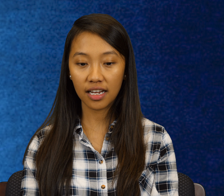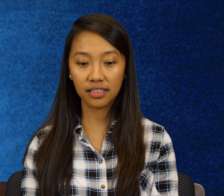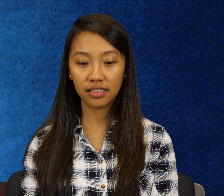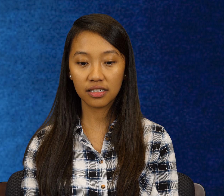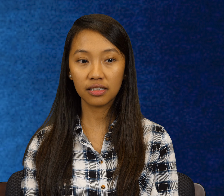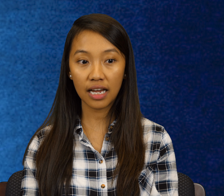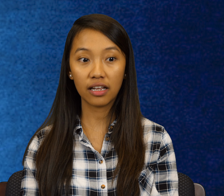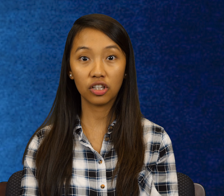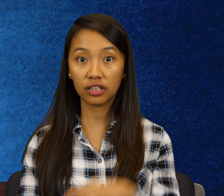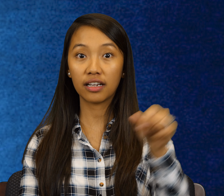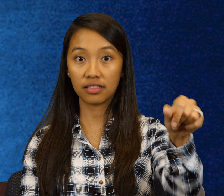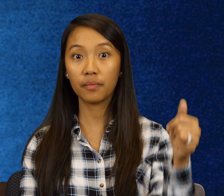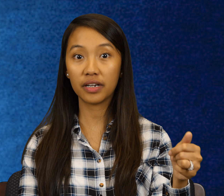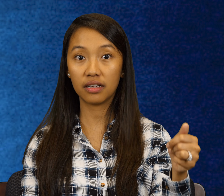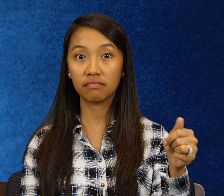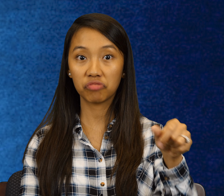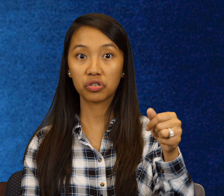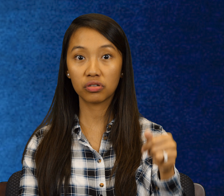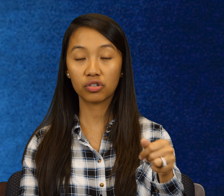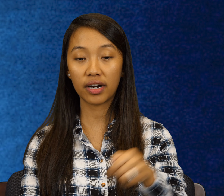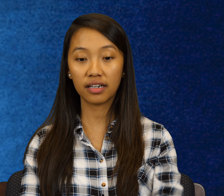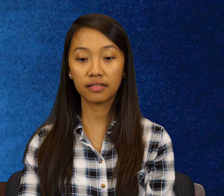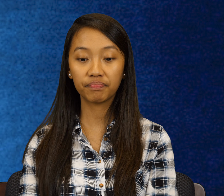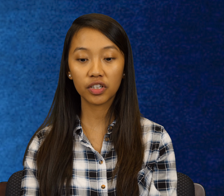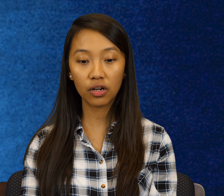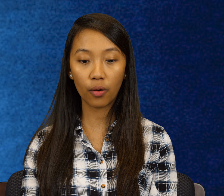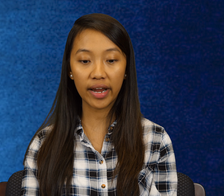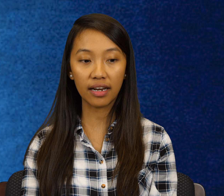And yeah, it looked like somebody tried to go in.